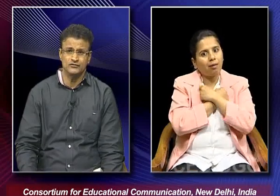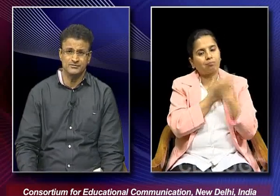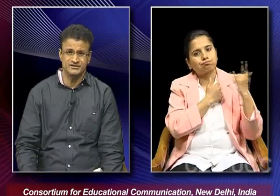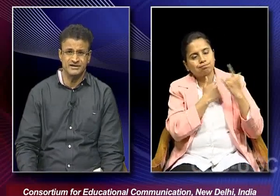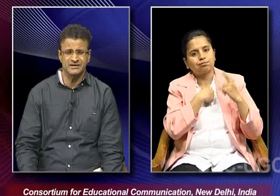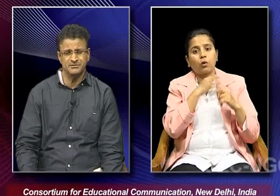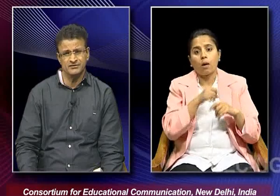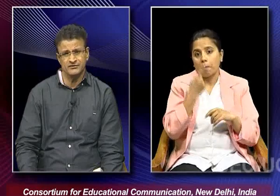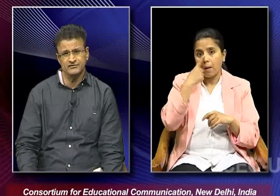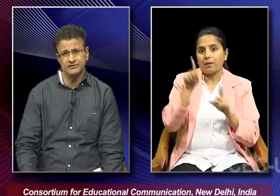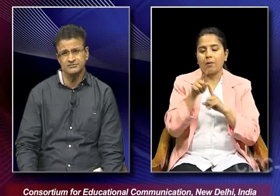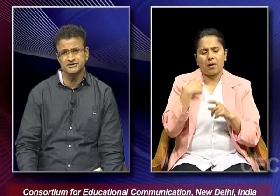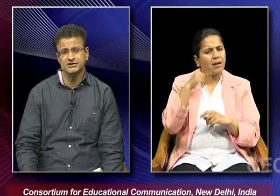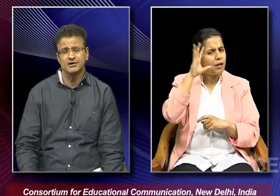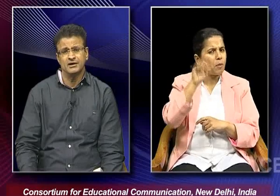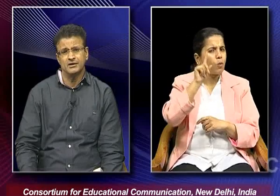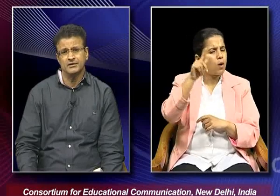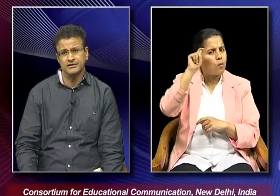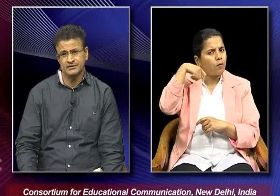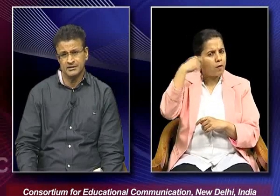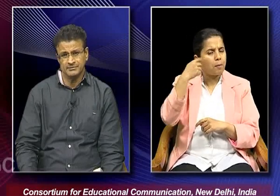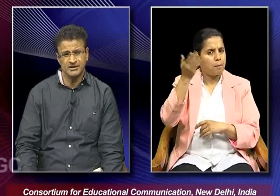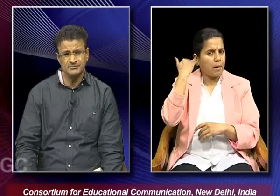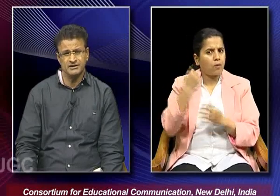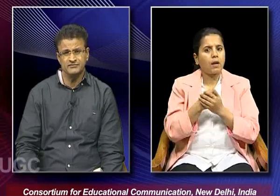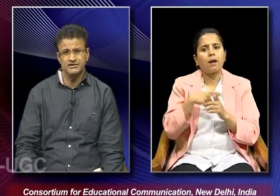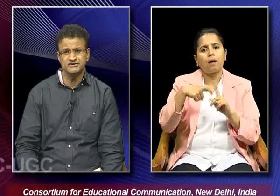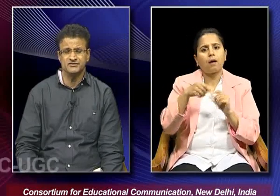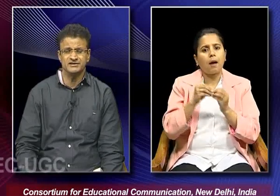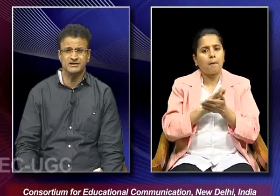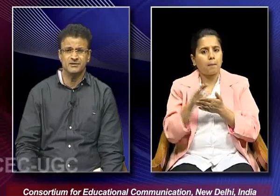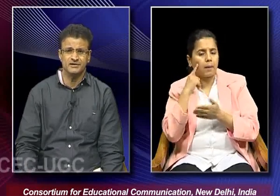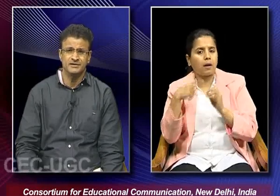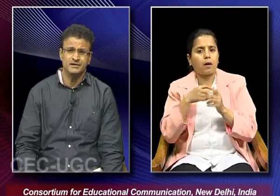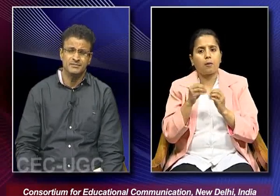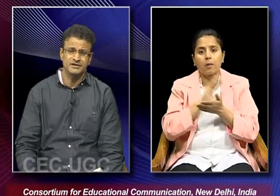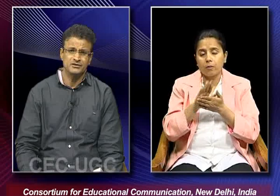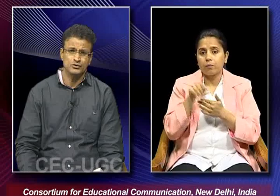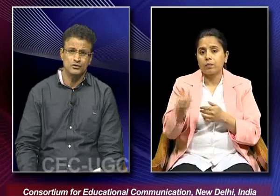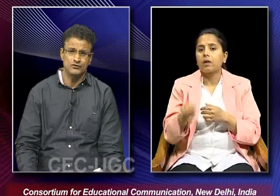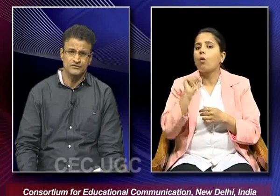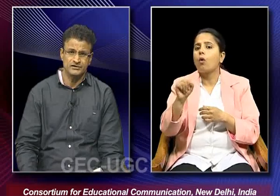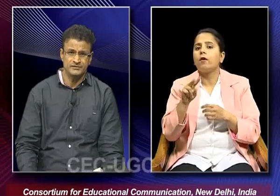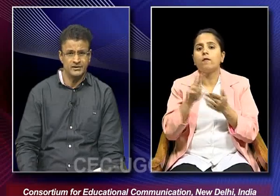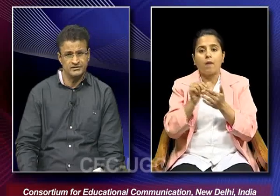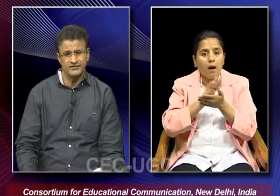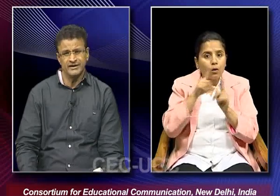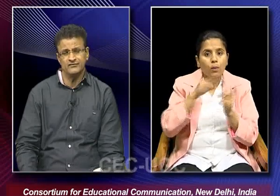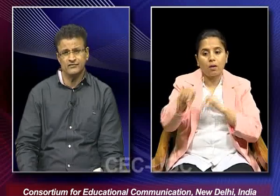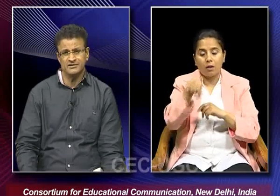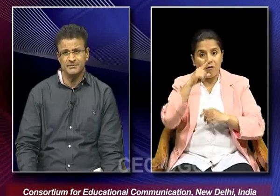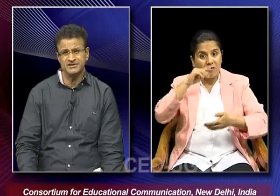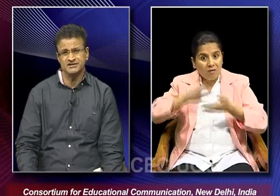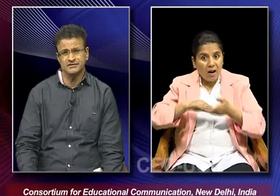role of the mother. I remember one of the films, Kabhi Kabhi, in which Wahida Rehman played the role of the wife